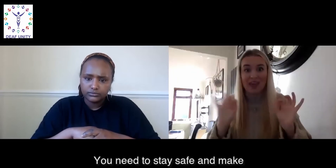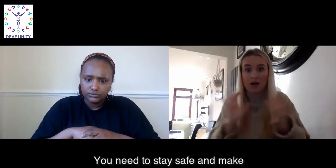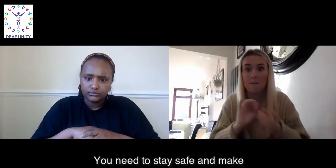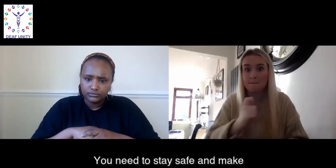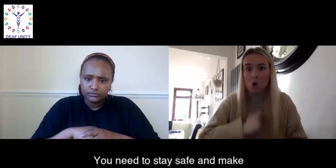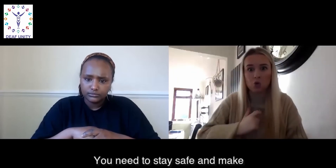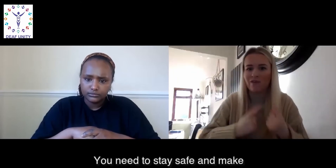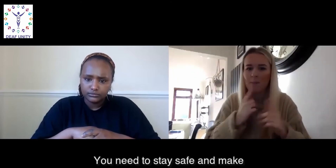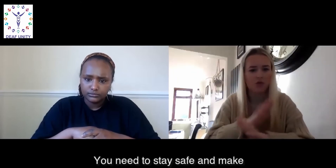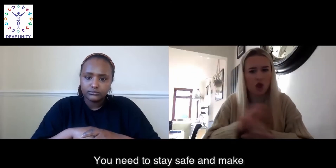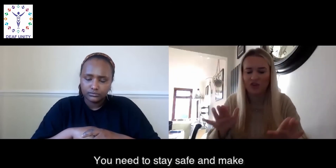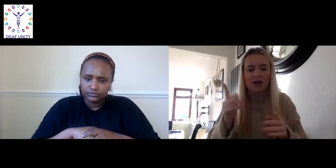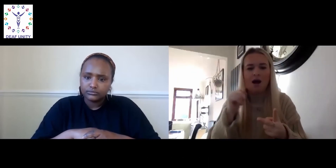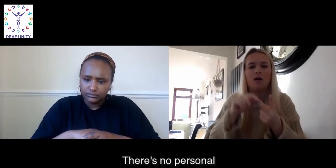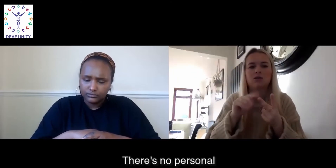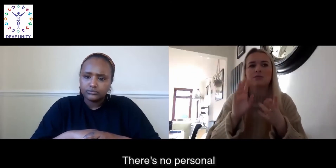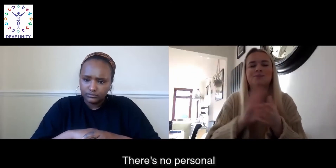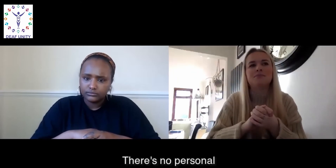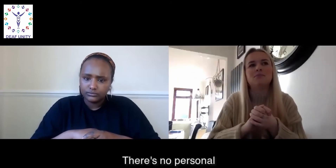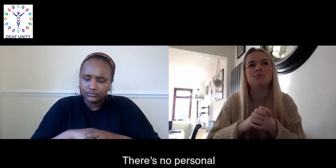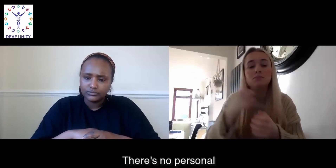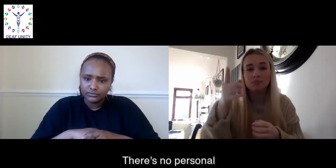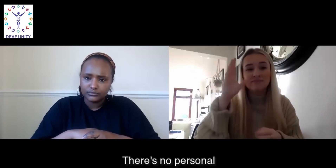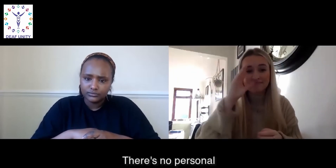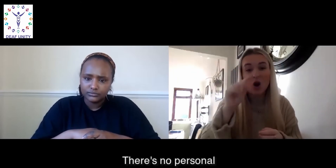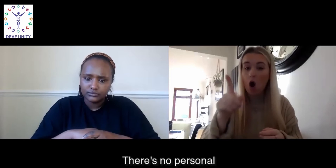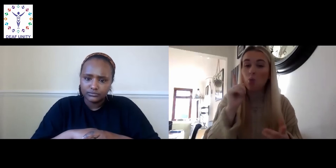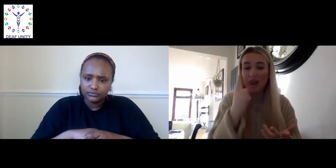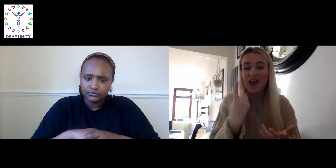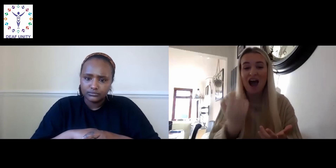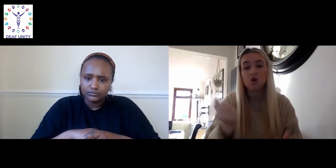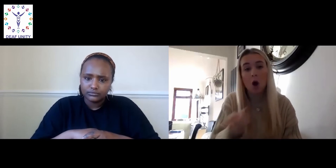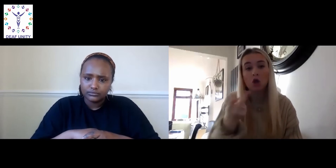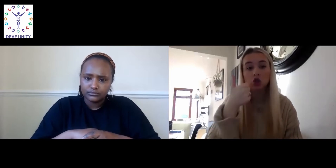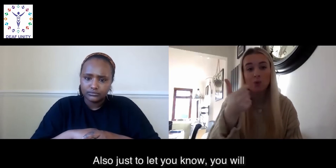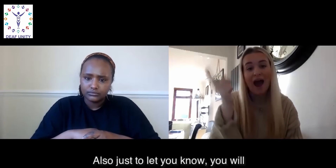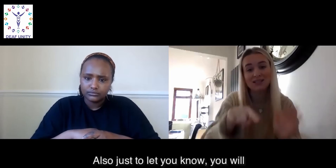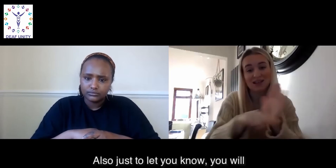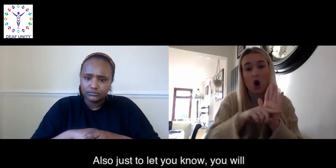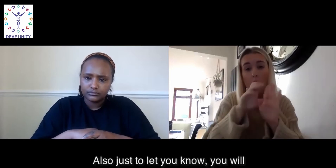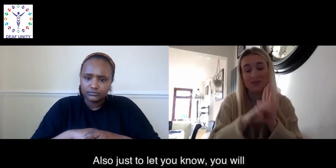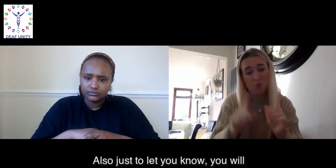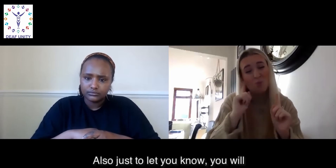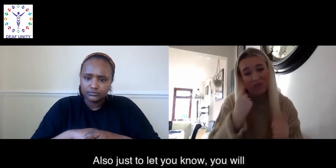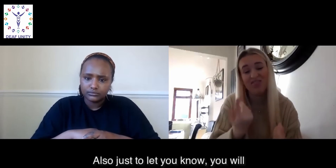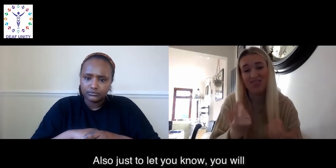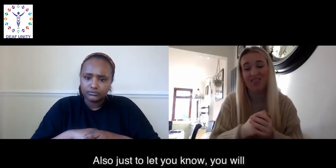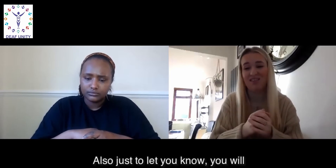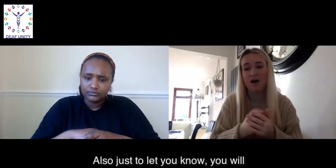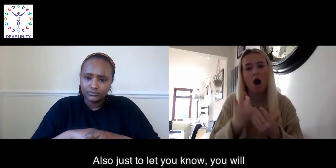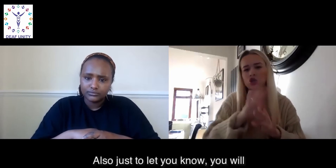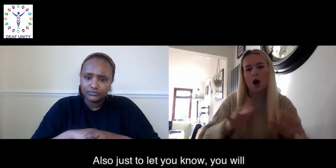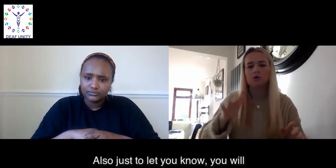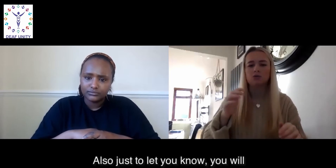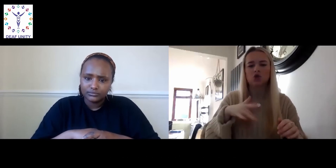make sure your background is clear. There's no personal information behind you. Also, just to let you know, you will have both positive